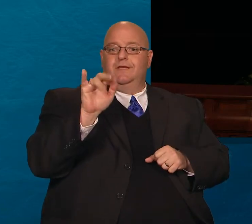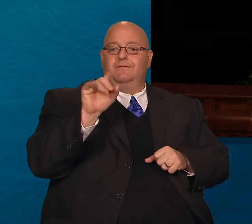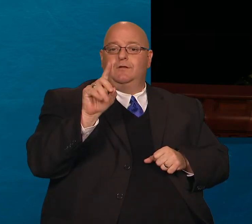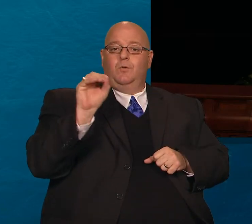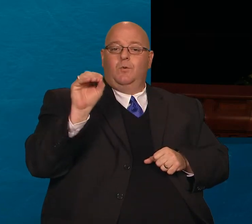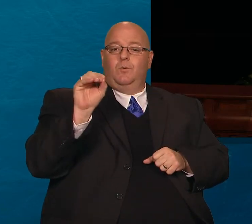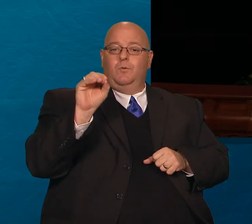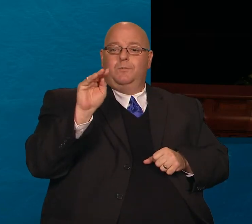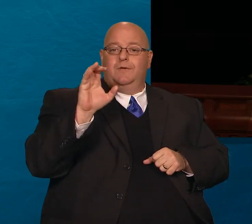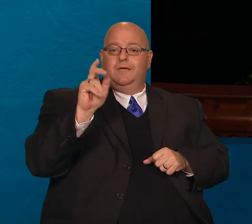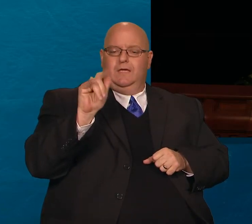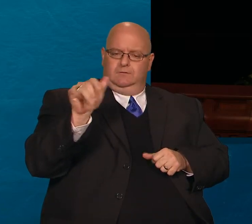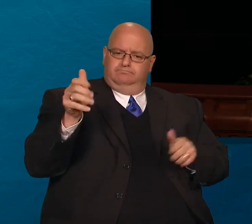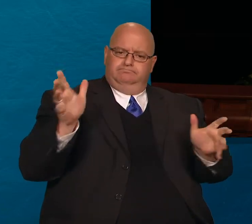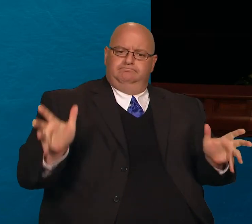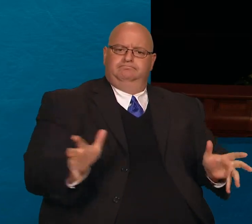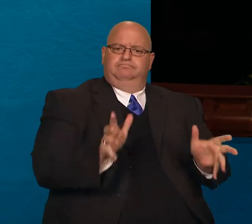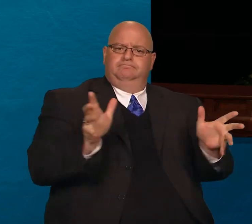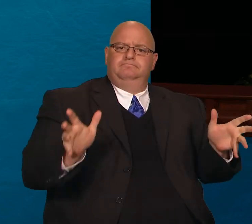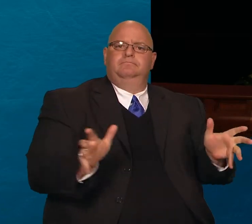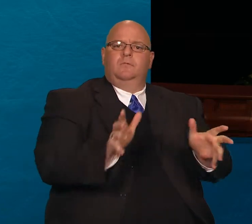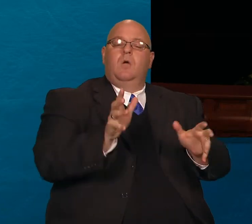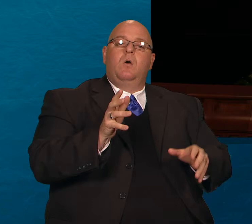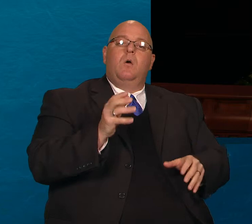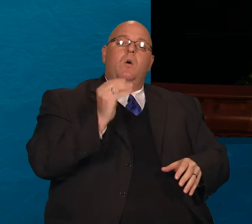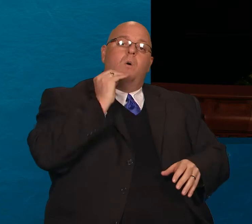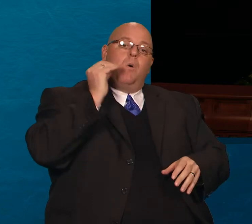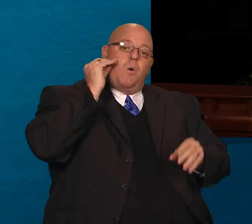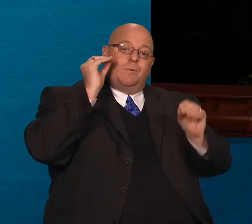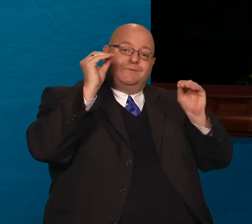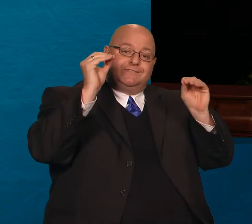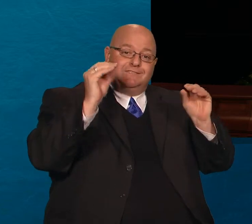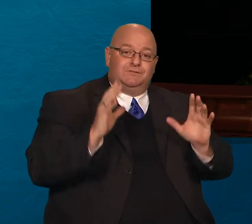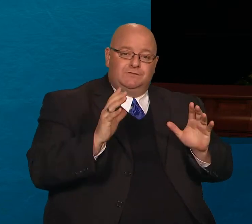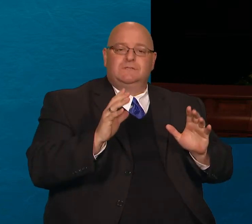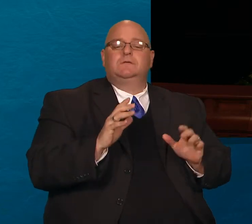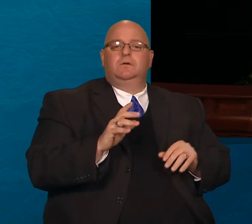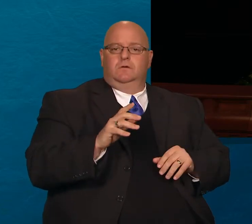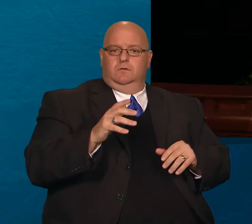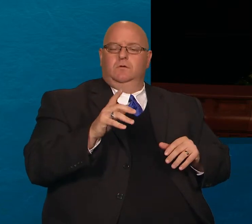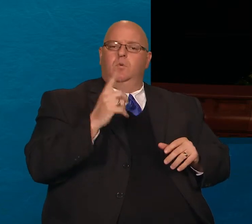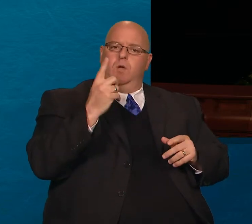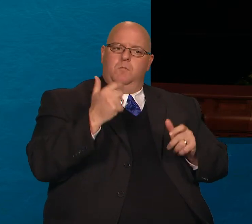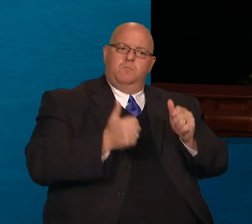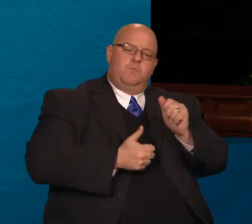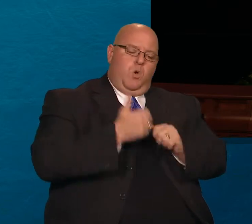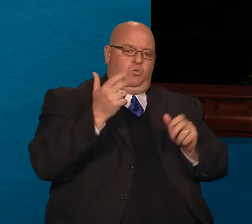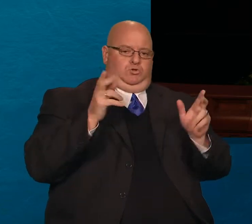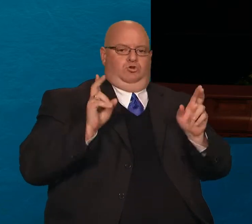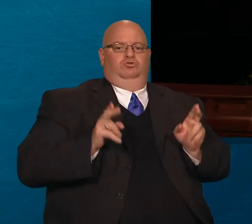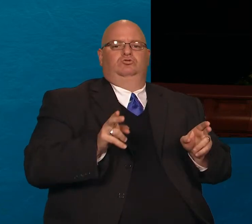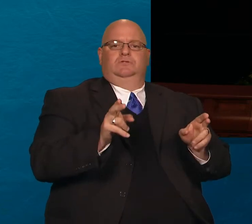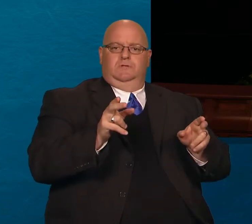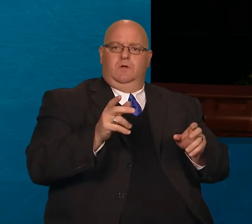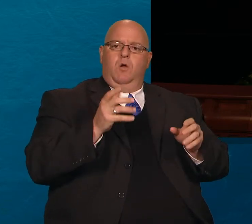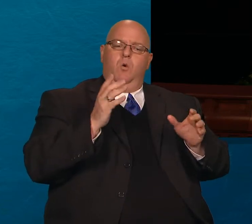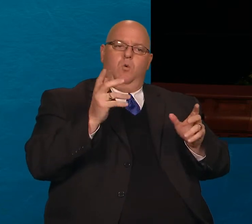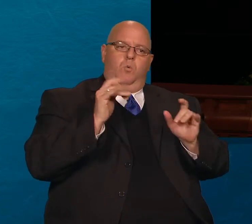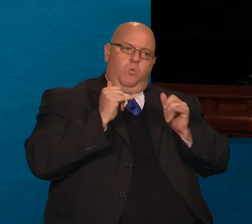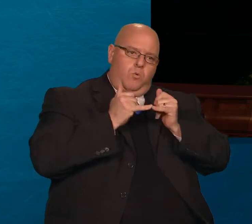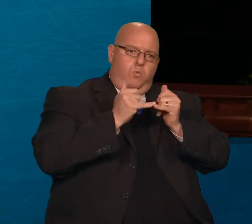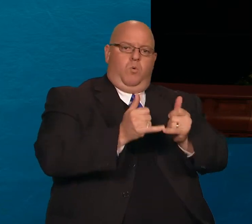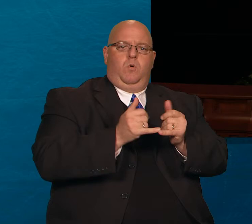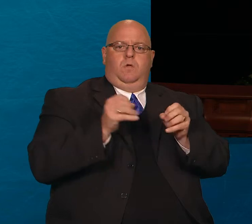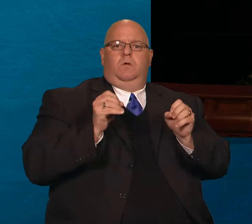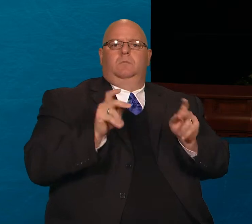admonished, home teaching is one of our most urgent and most rewarding opportunities to